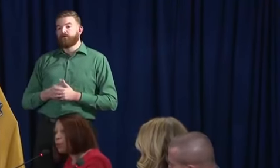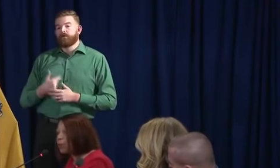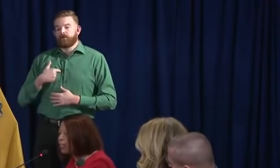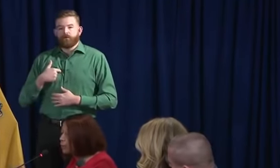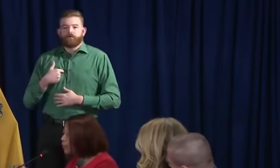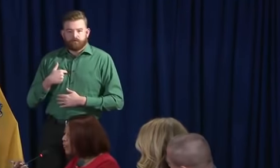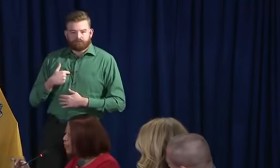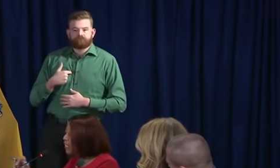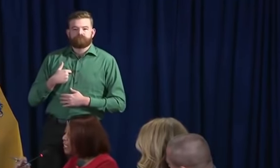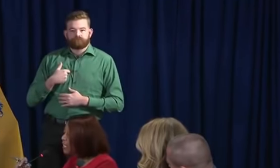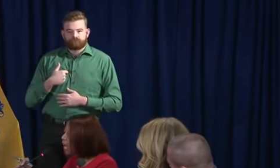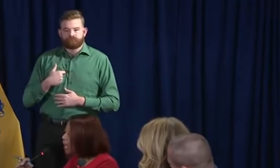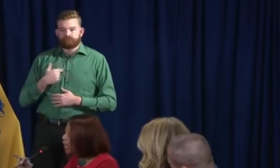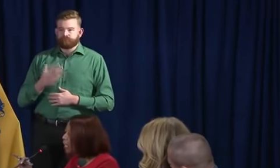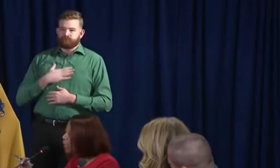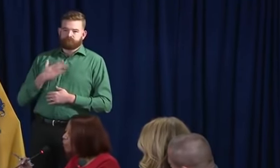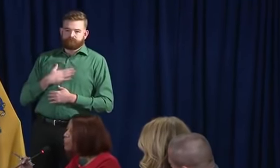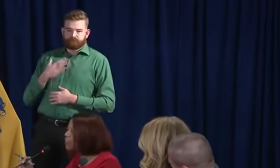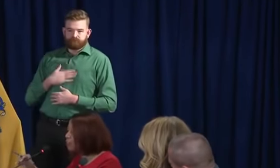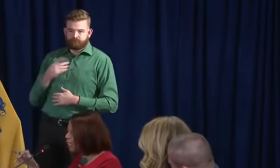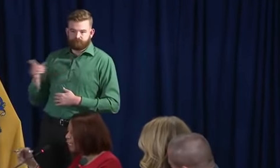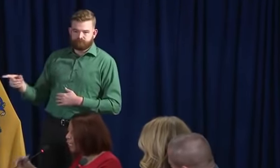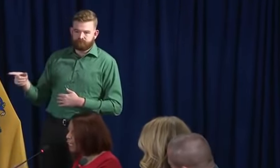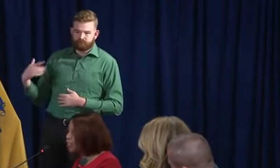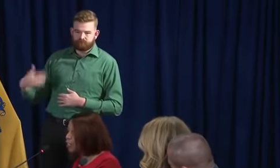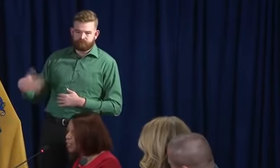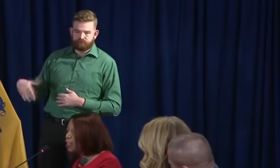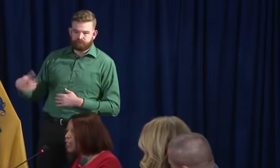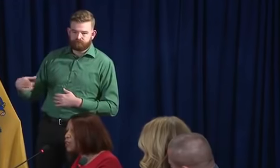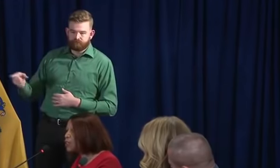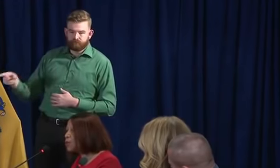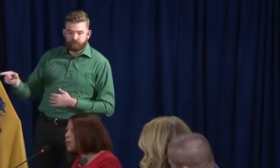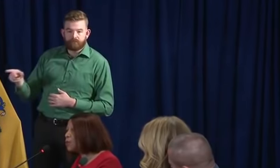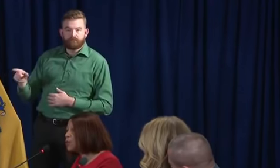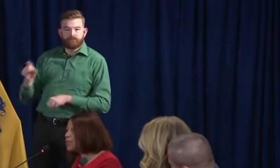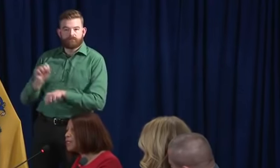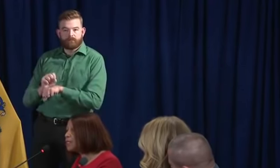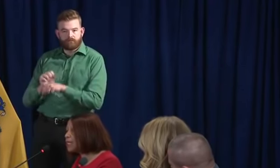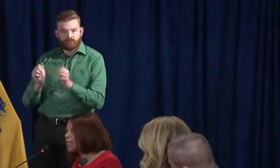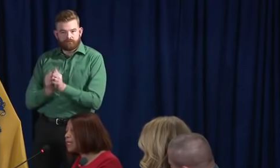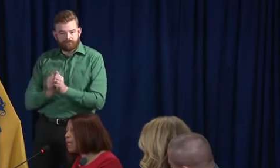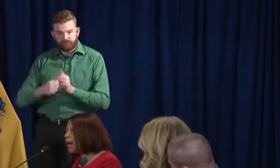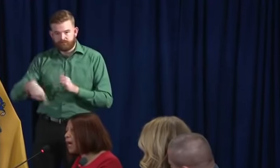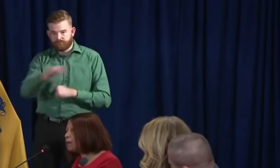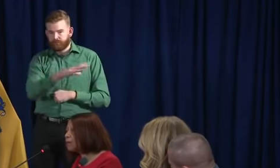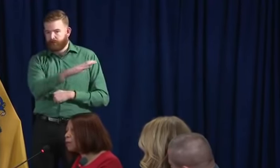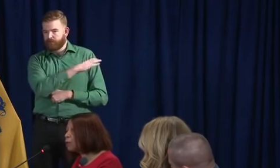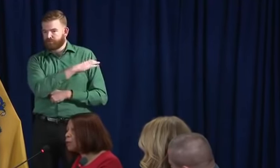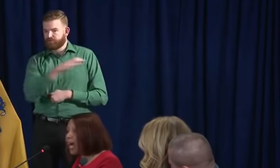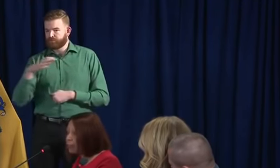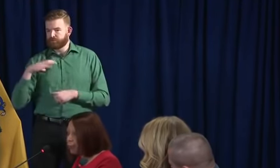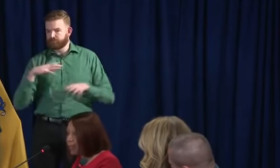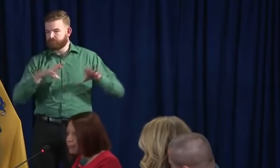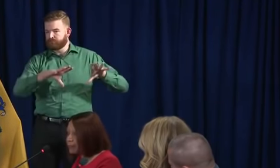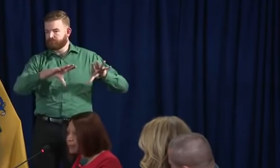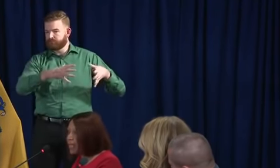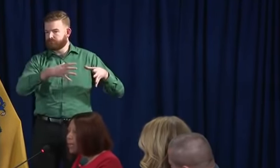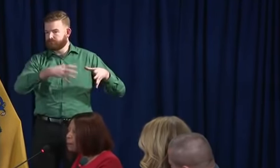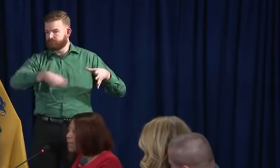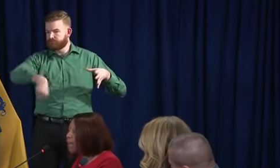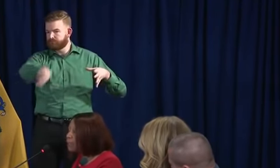is working with the congressional delegation to seek block